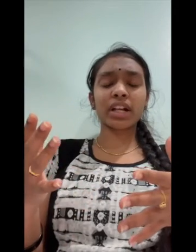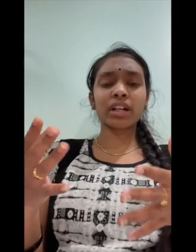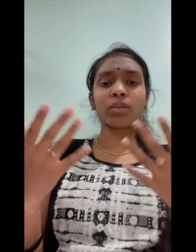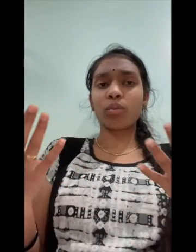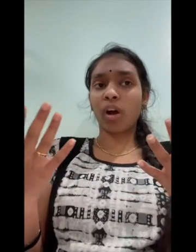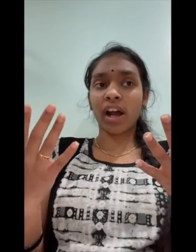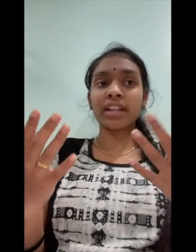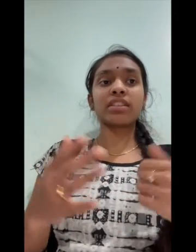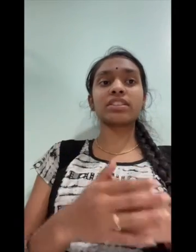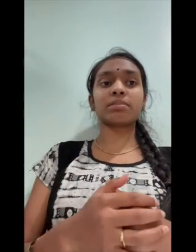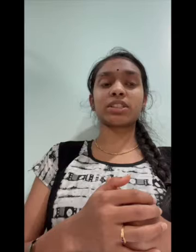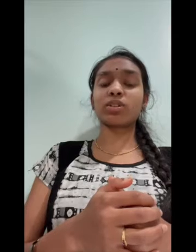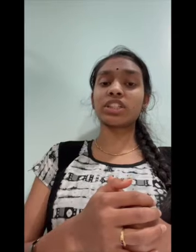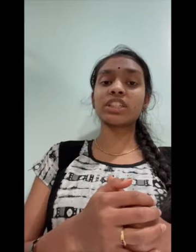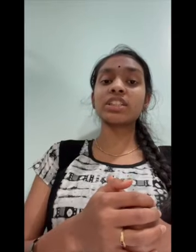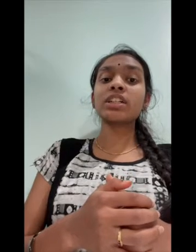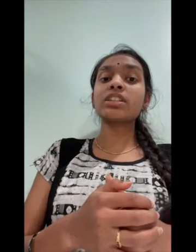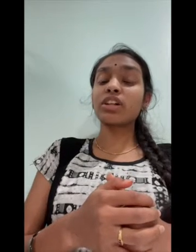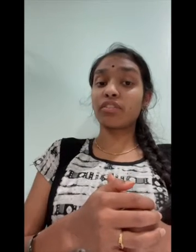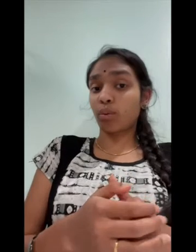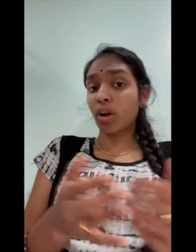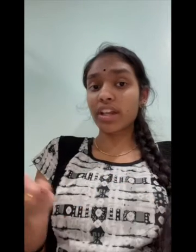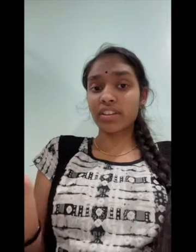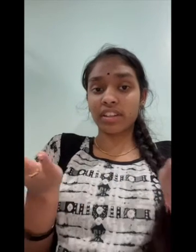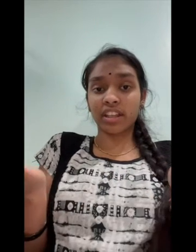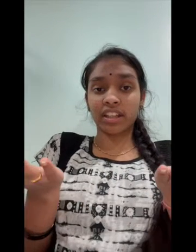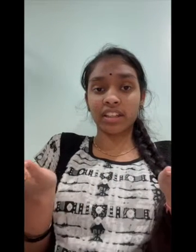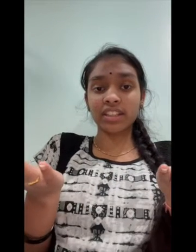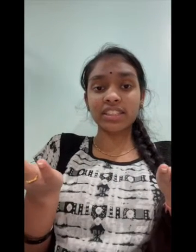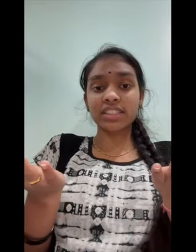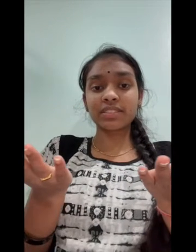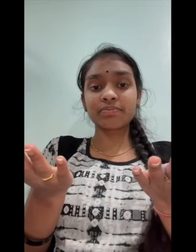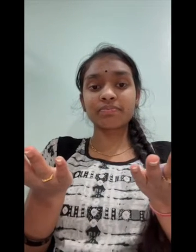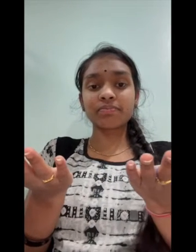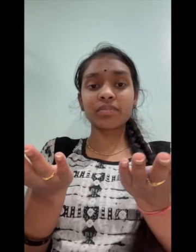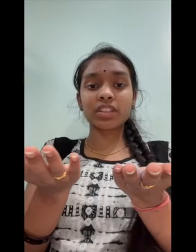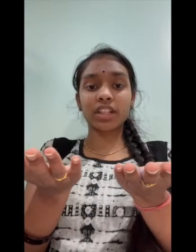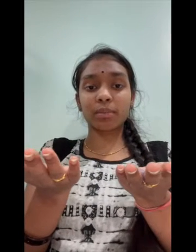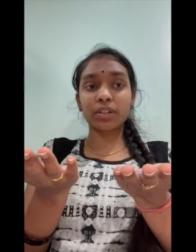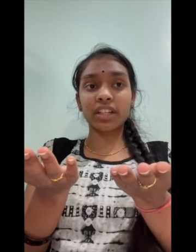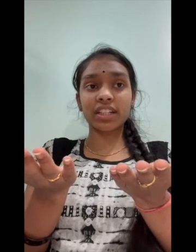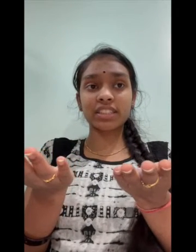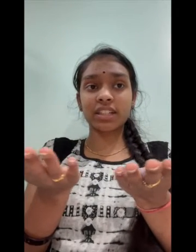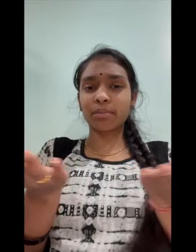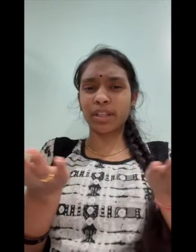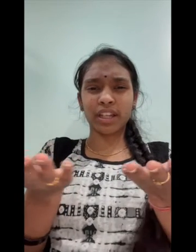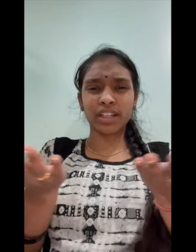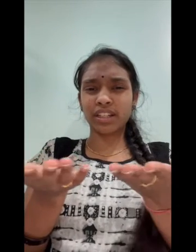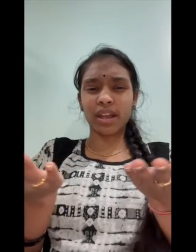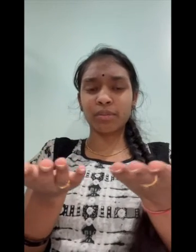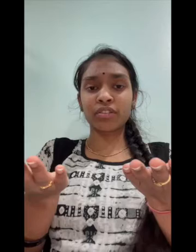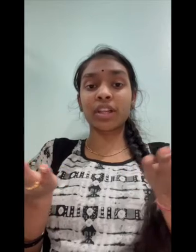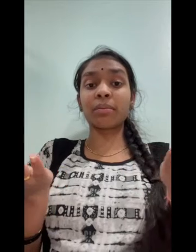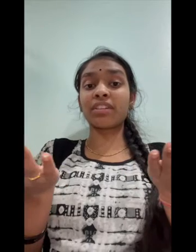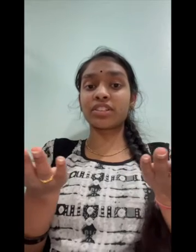where, why, those types of questions. So for what, you say like this. Take your both hands and and move them left to